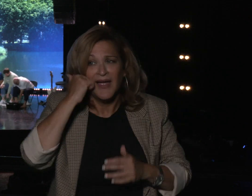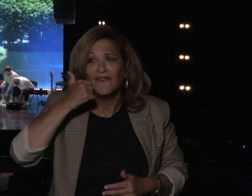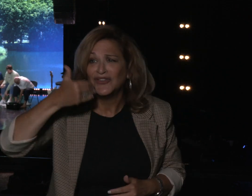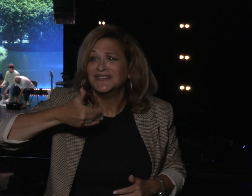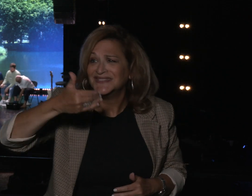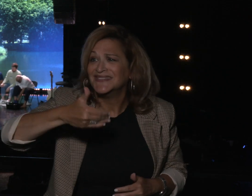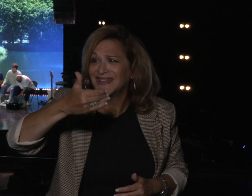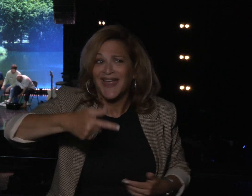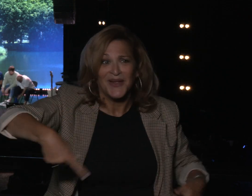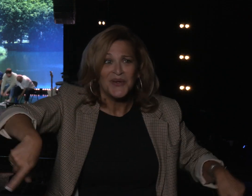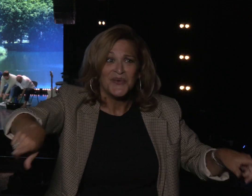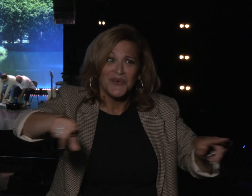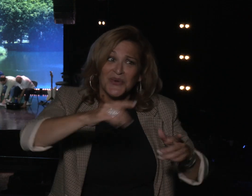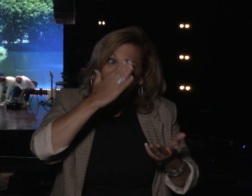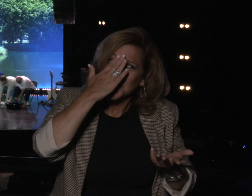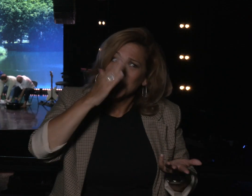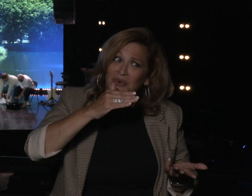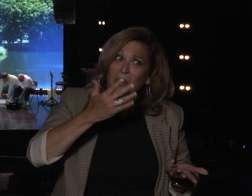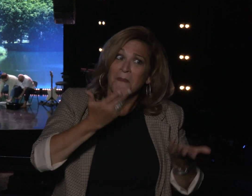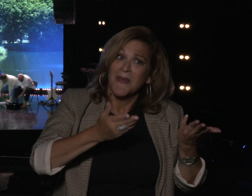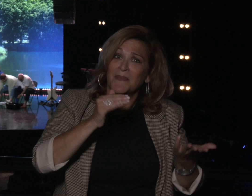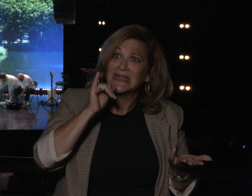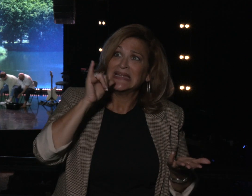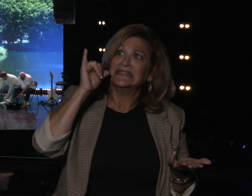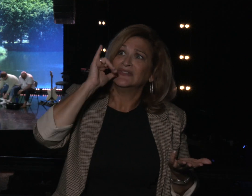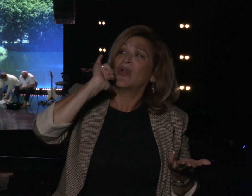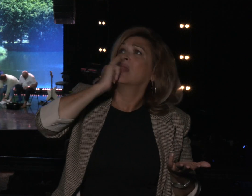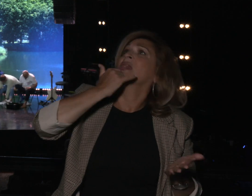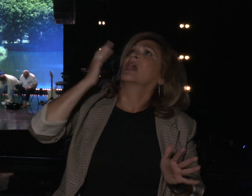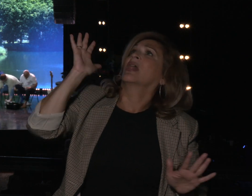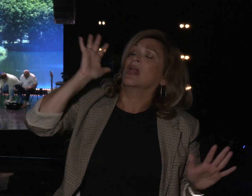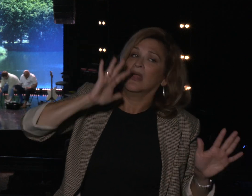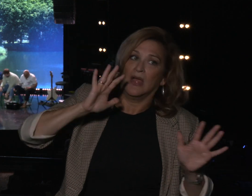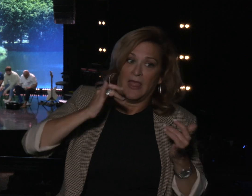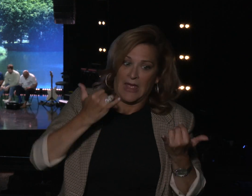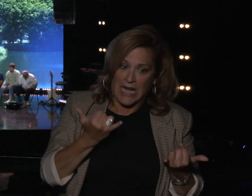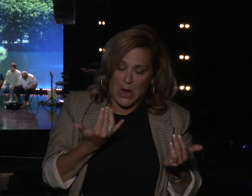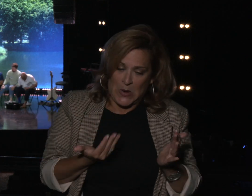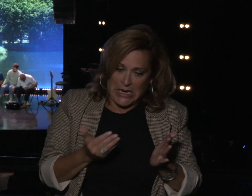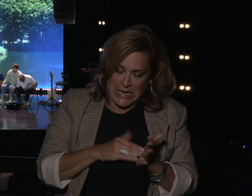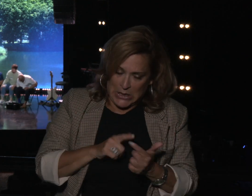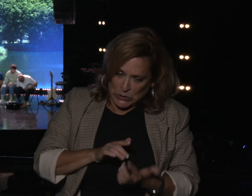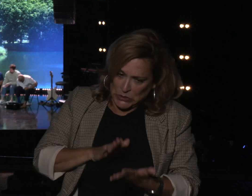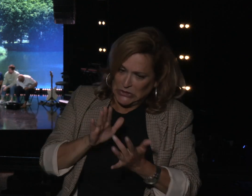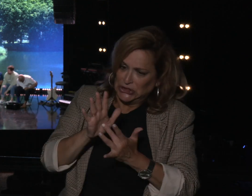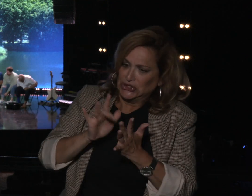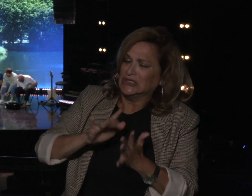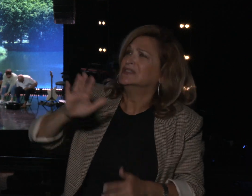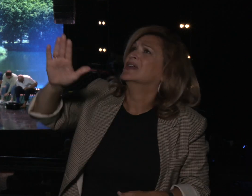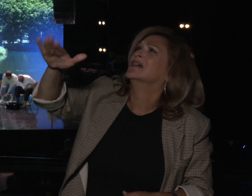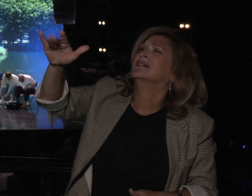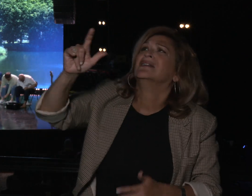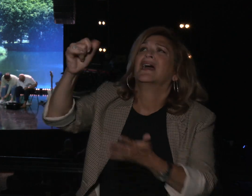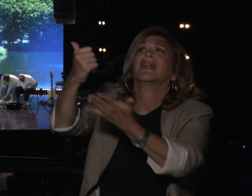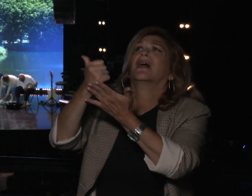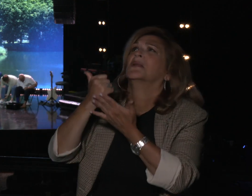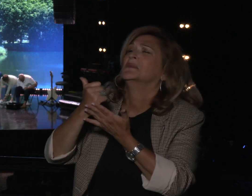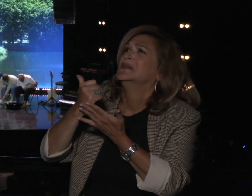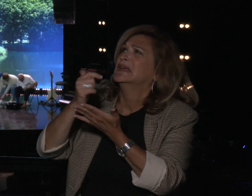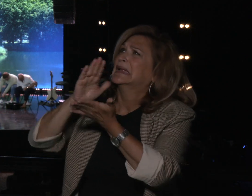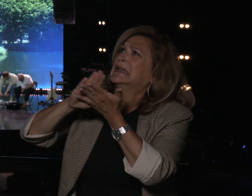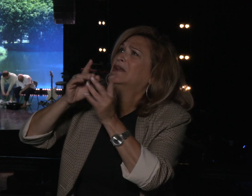thing where yesterday we walked through some stuff and now we come to Jesus and we can go, Jesus, I need you to cleanse me